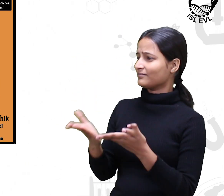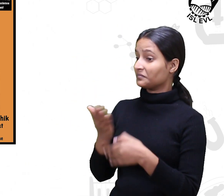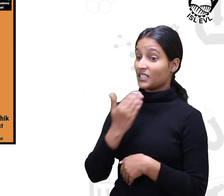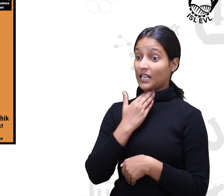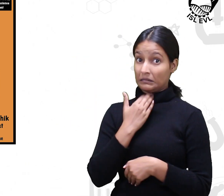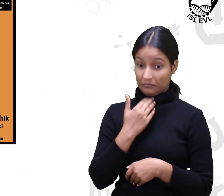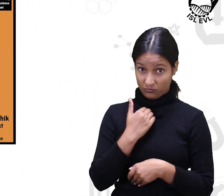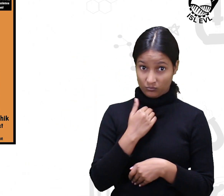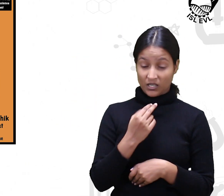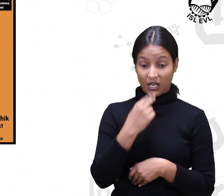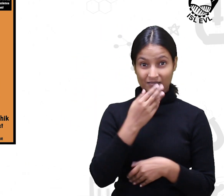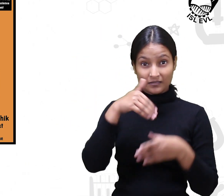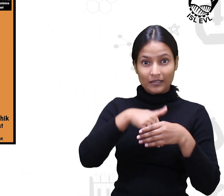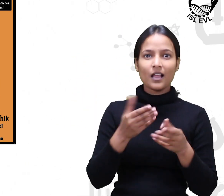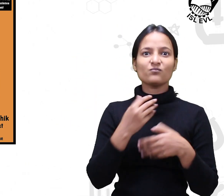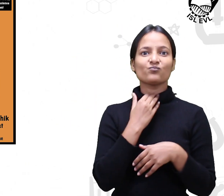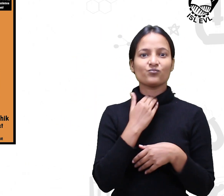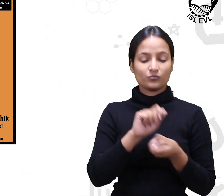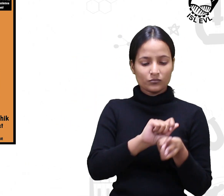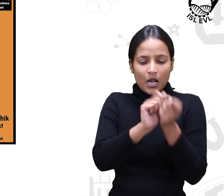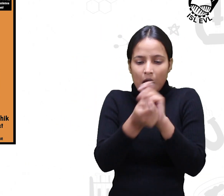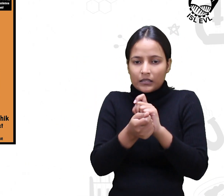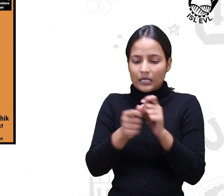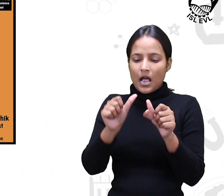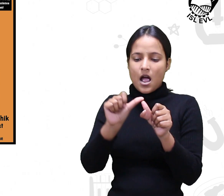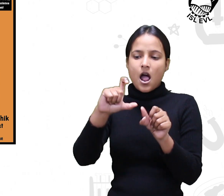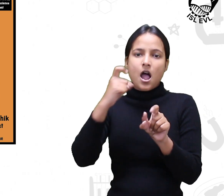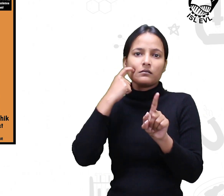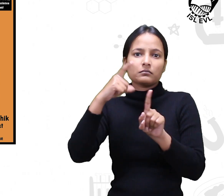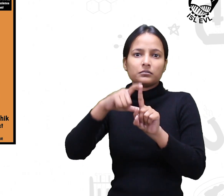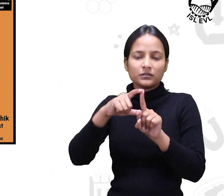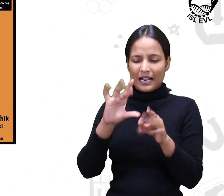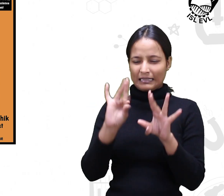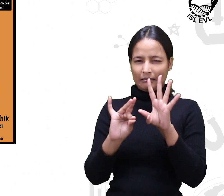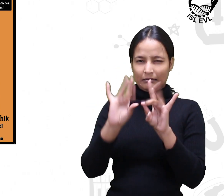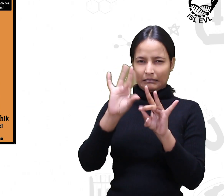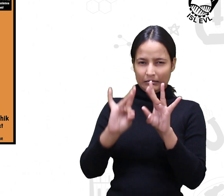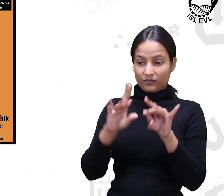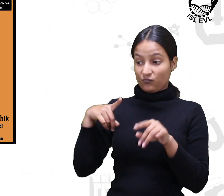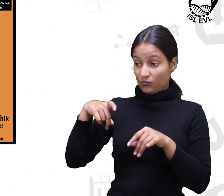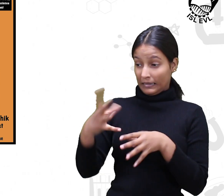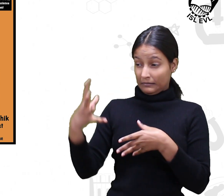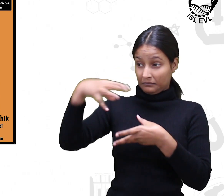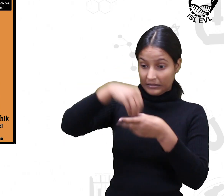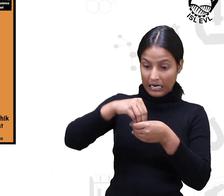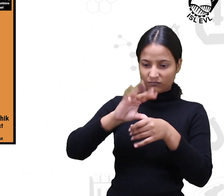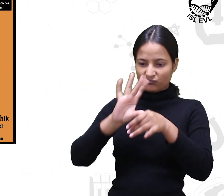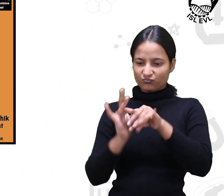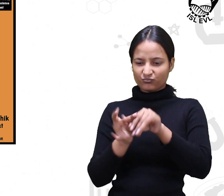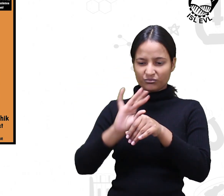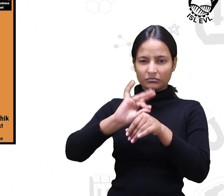converts it into acids, and releases those acids to the matrix. And sensing